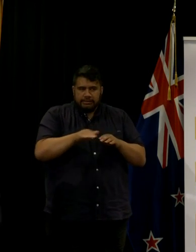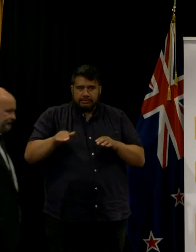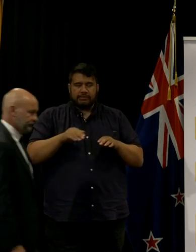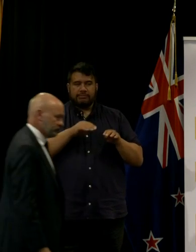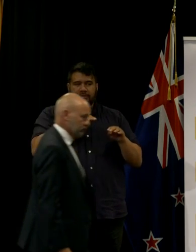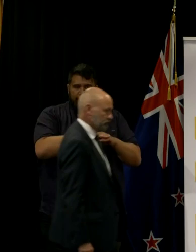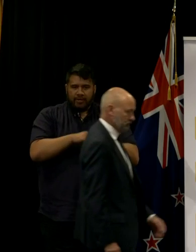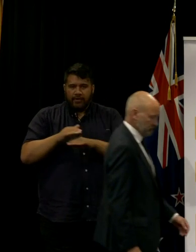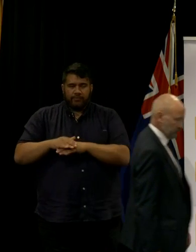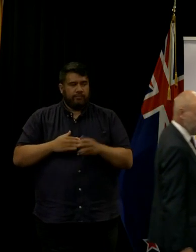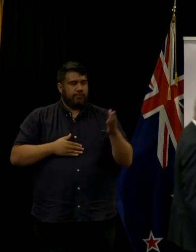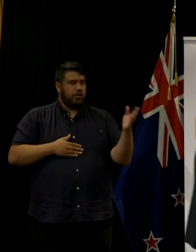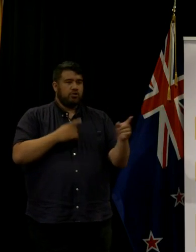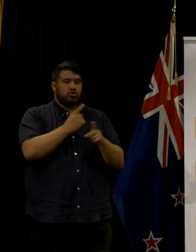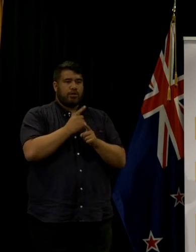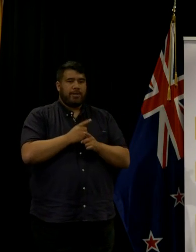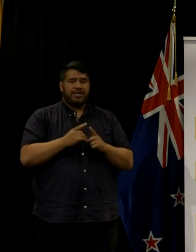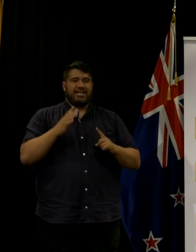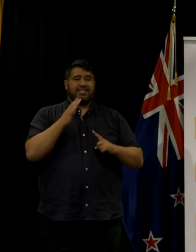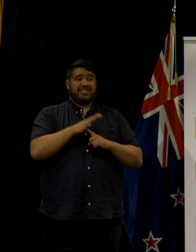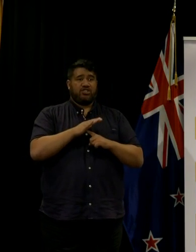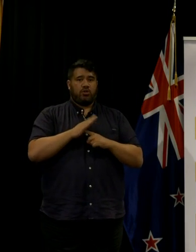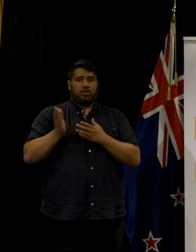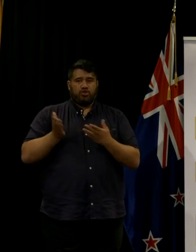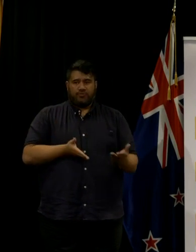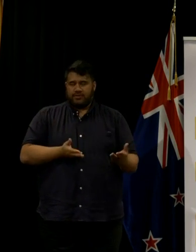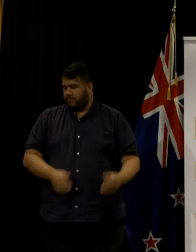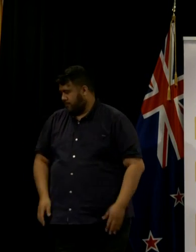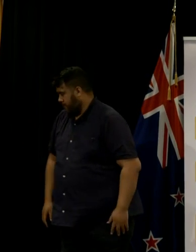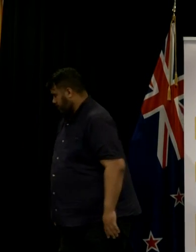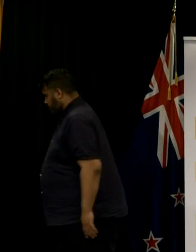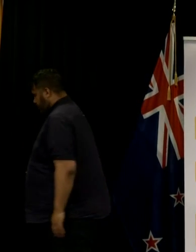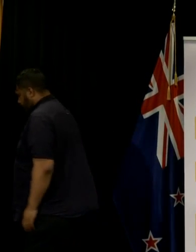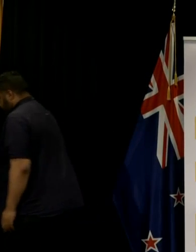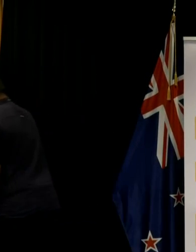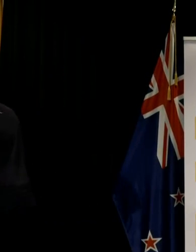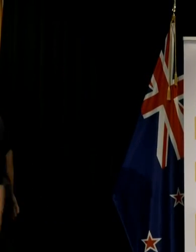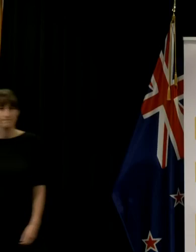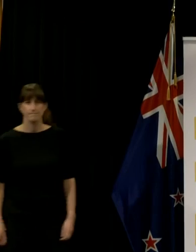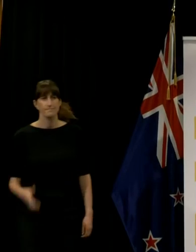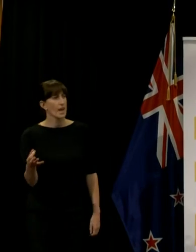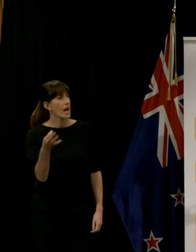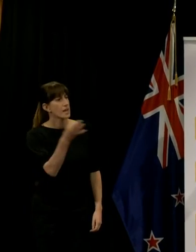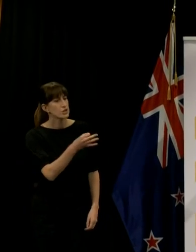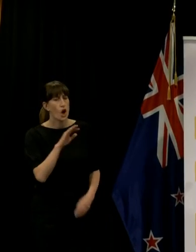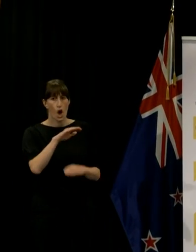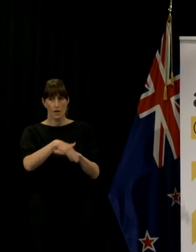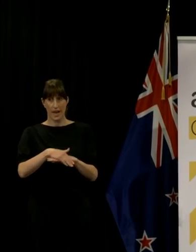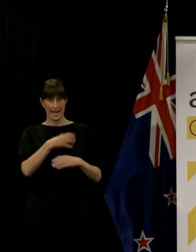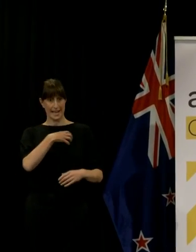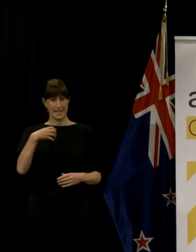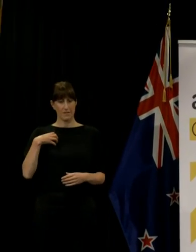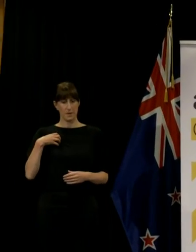services? I just had a couple of questions about wage subsidies. Are you